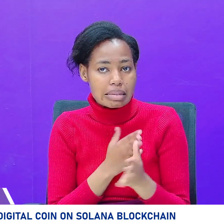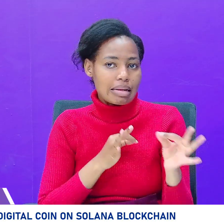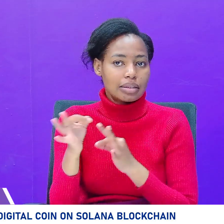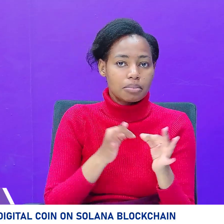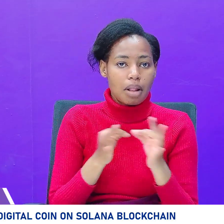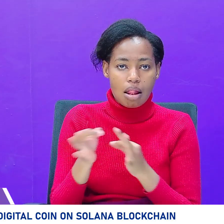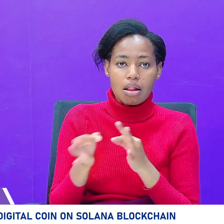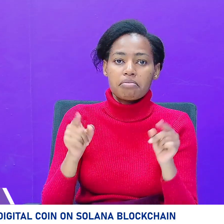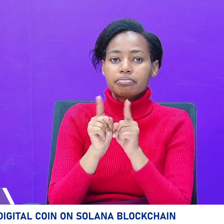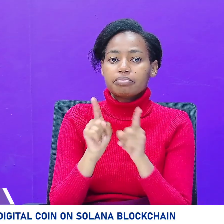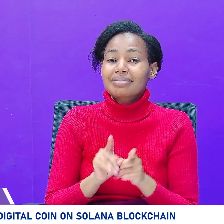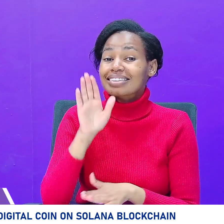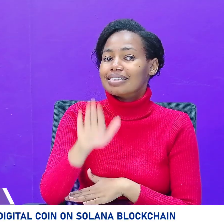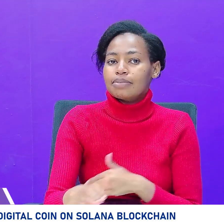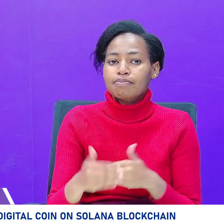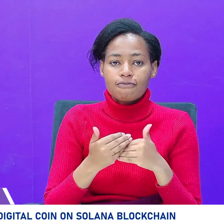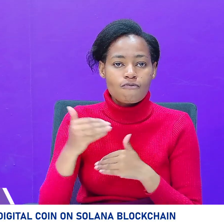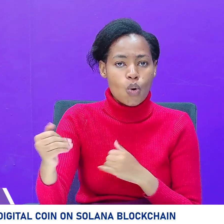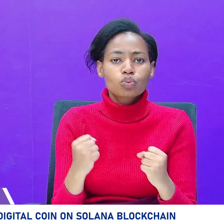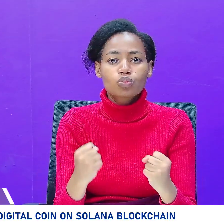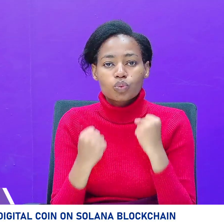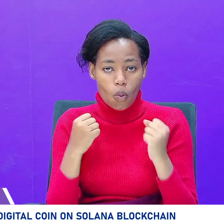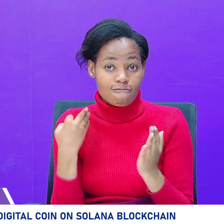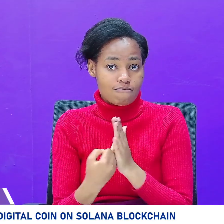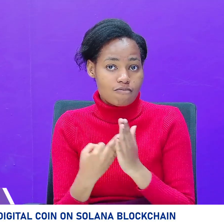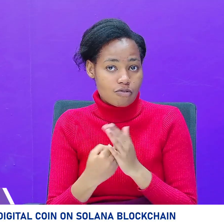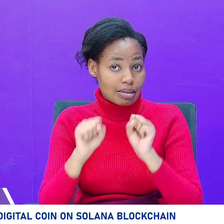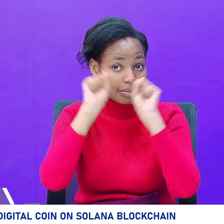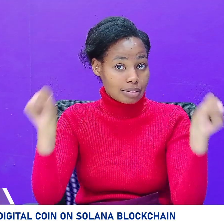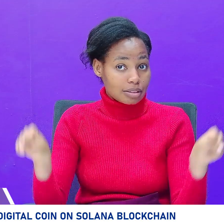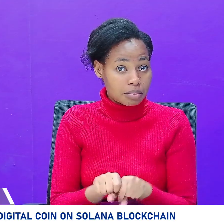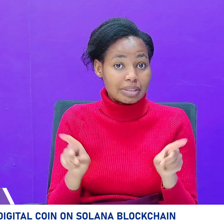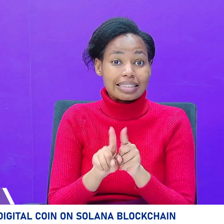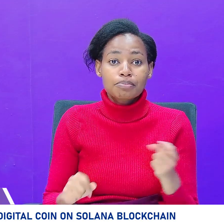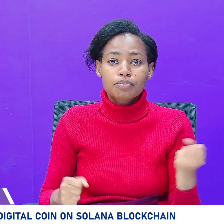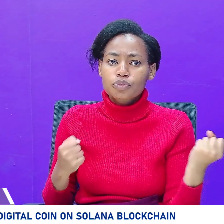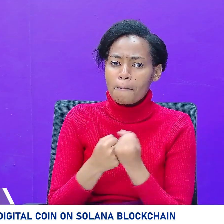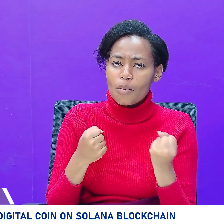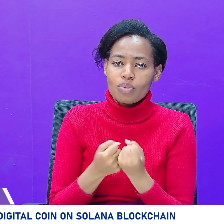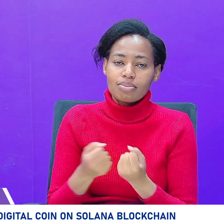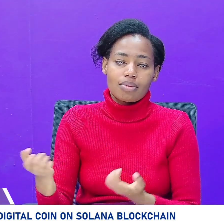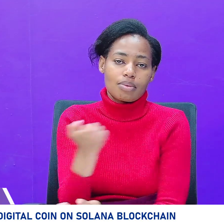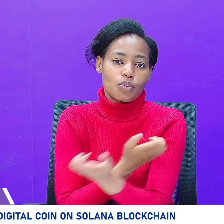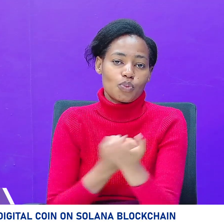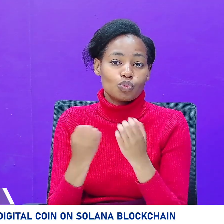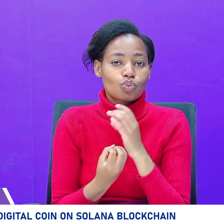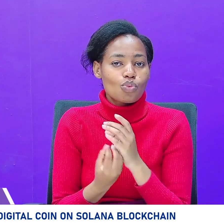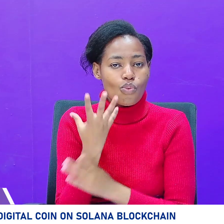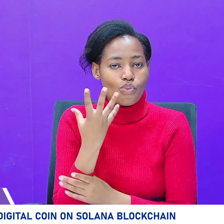it as an ambitious step towards strengthening financial systems and supporting sustainable economic growth.